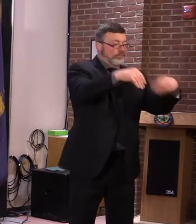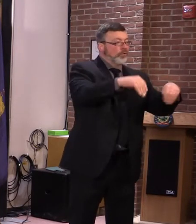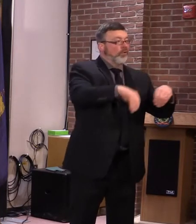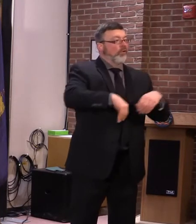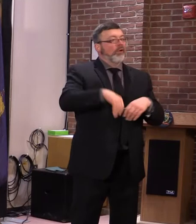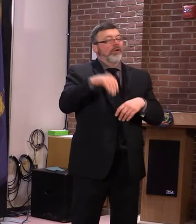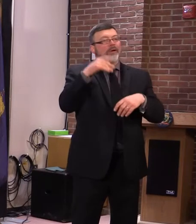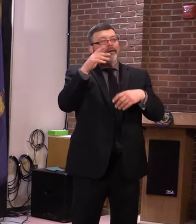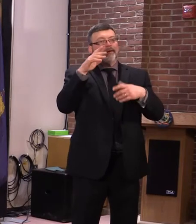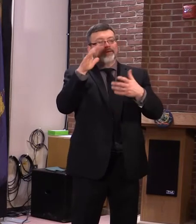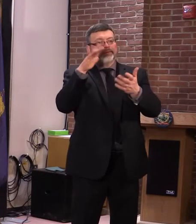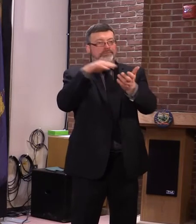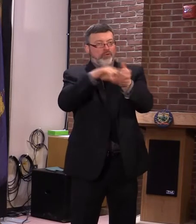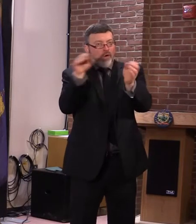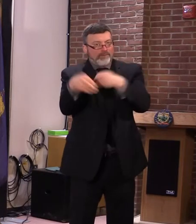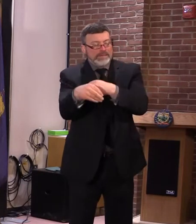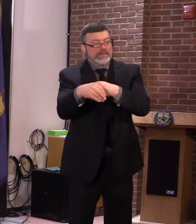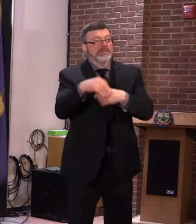providers.